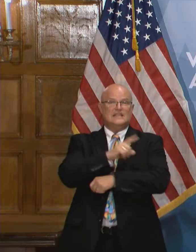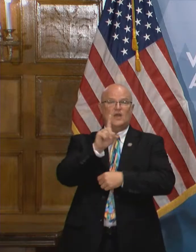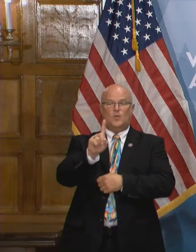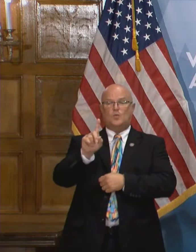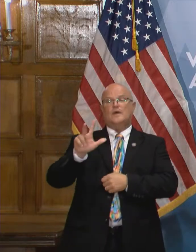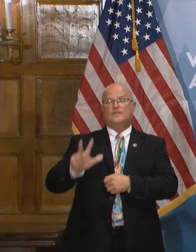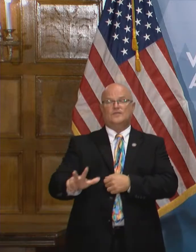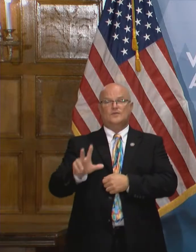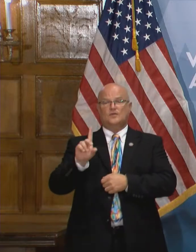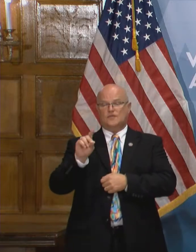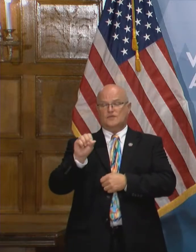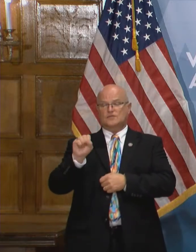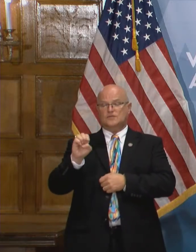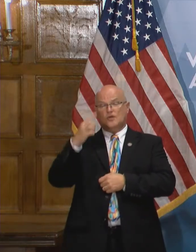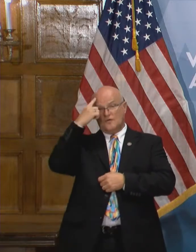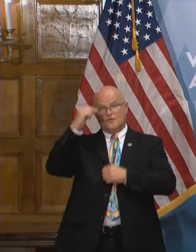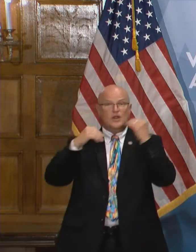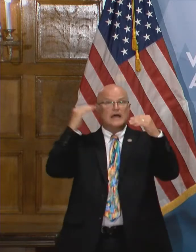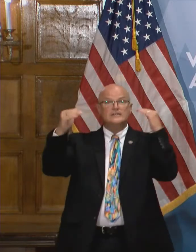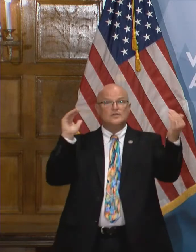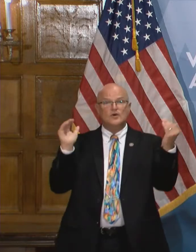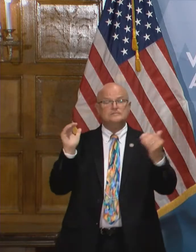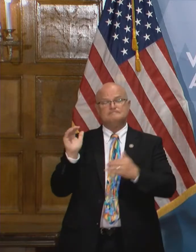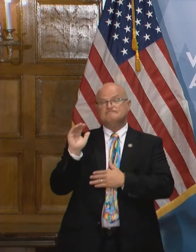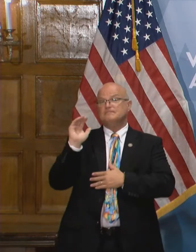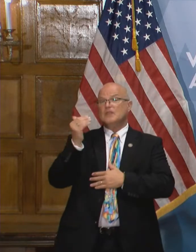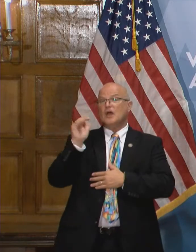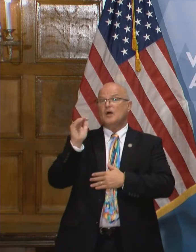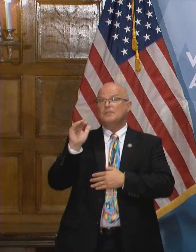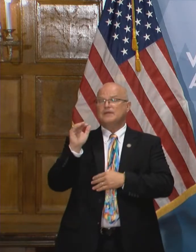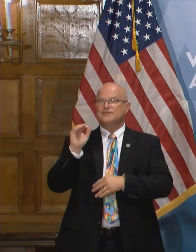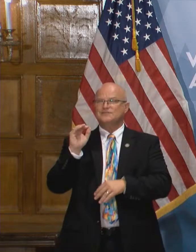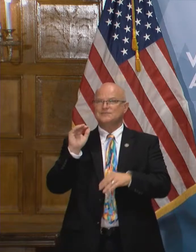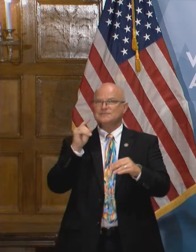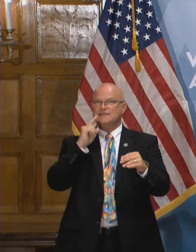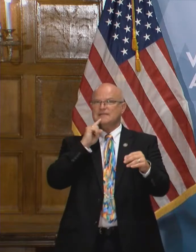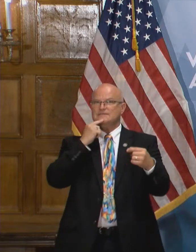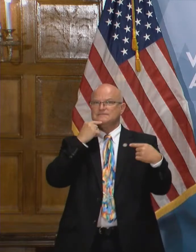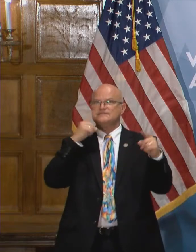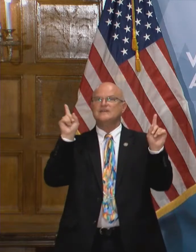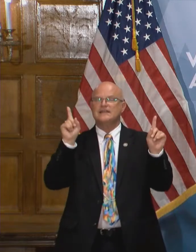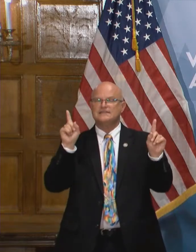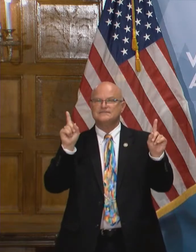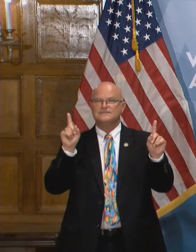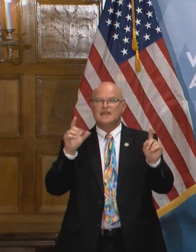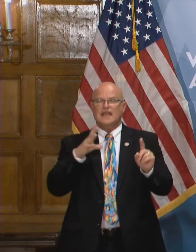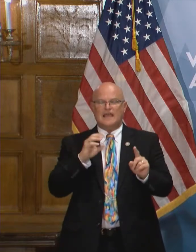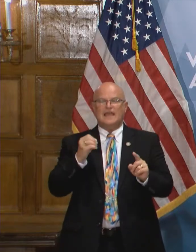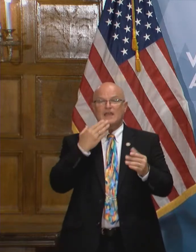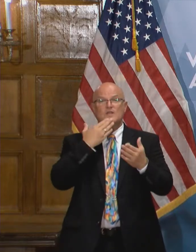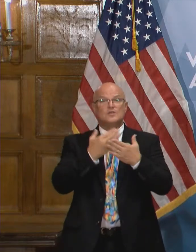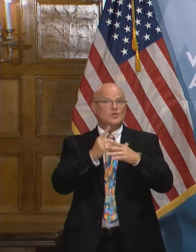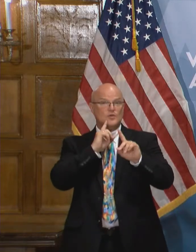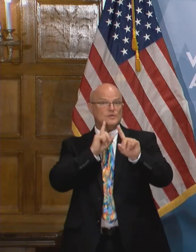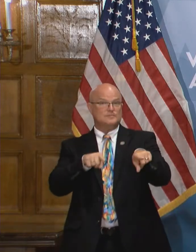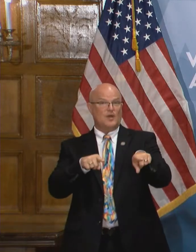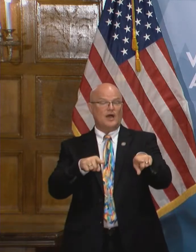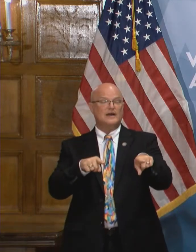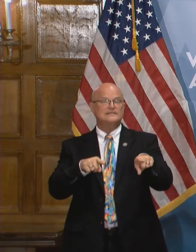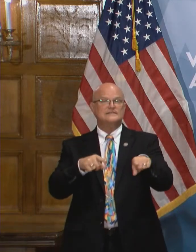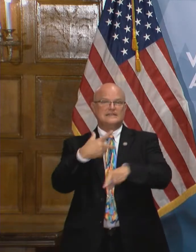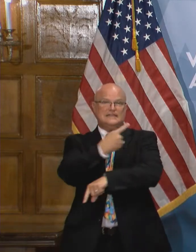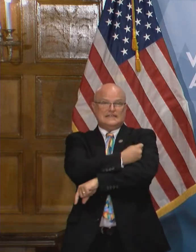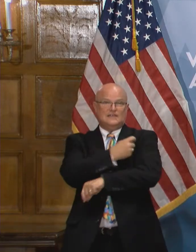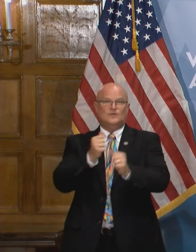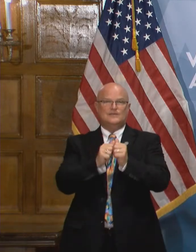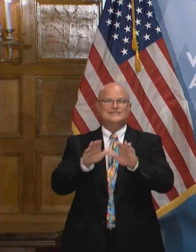1/3 the dose given to adults. It appears to be extremely promising, eliciting very robust response immunologically